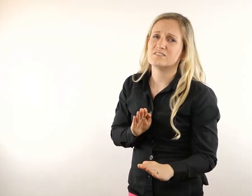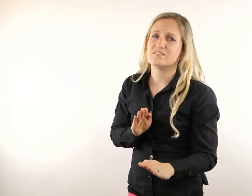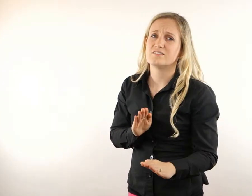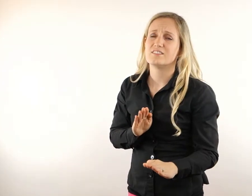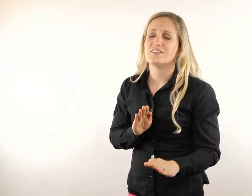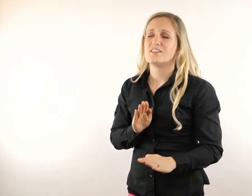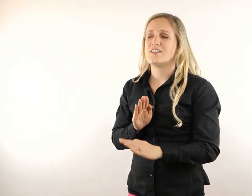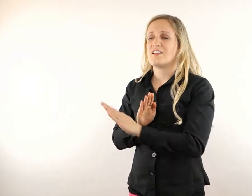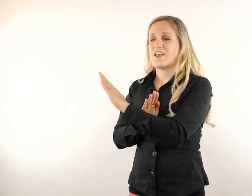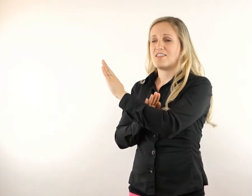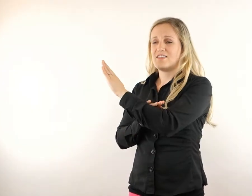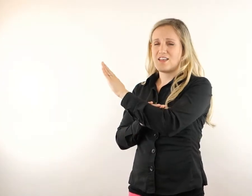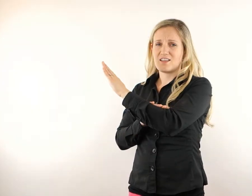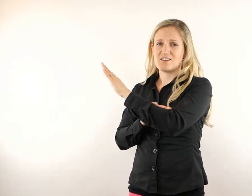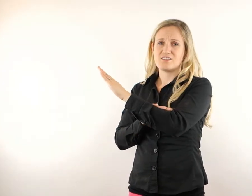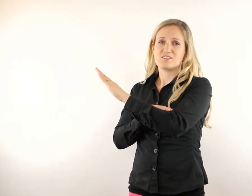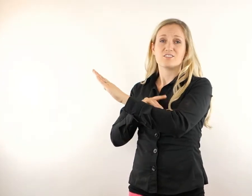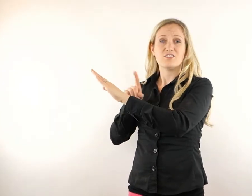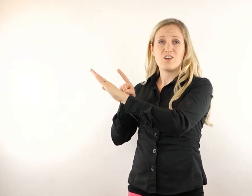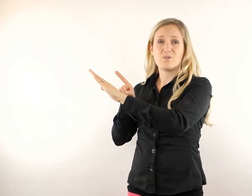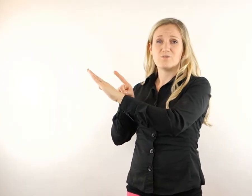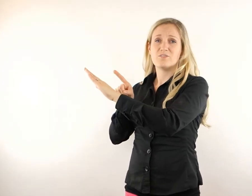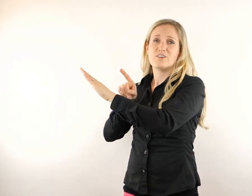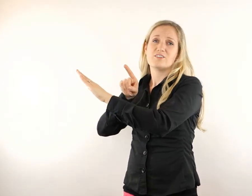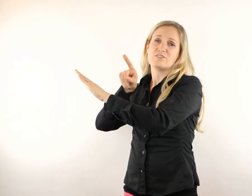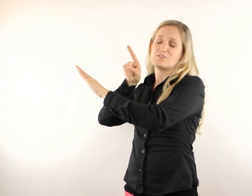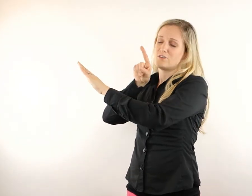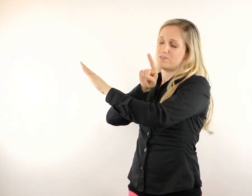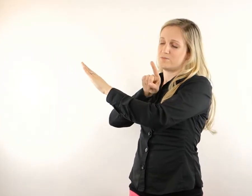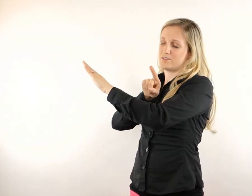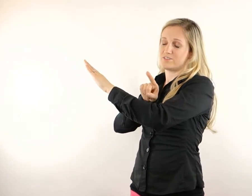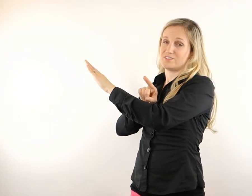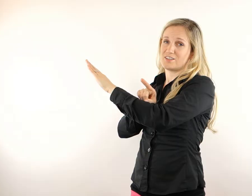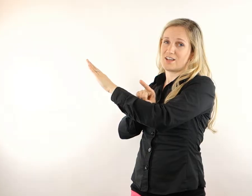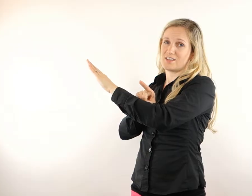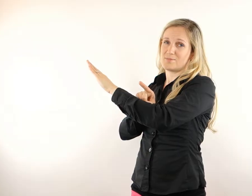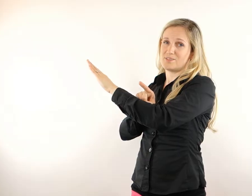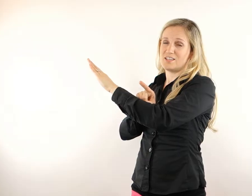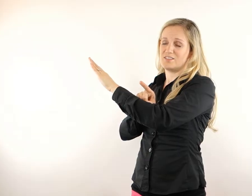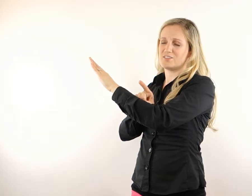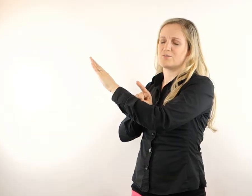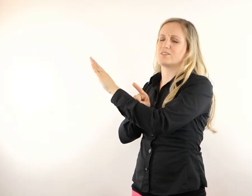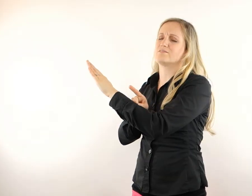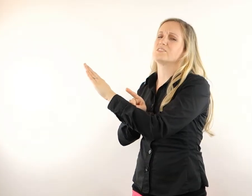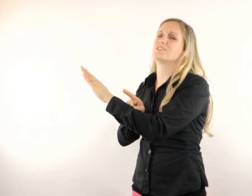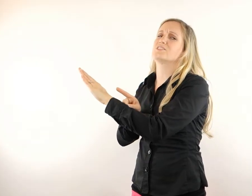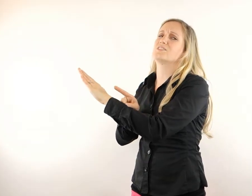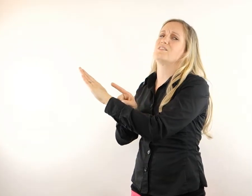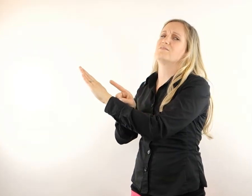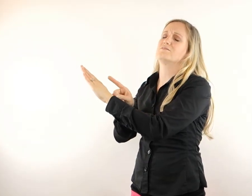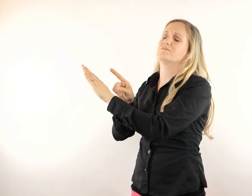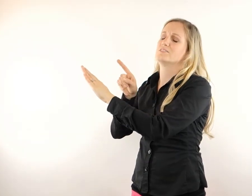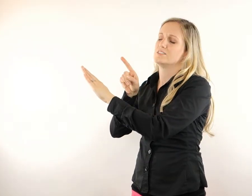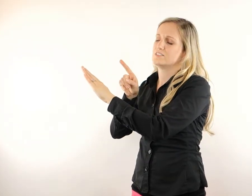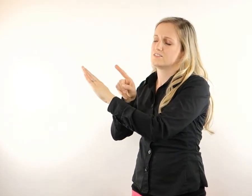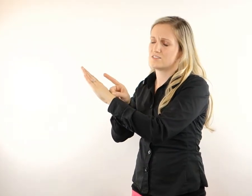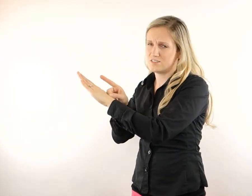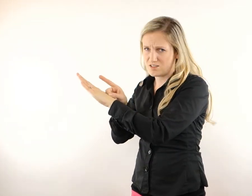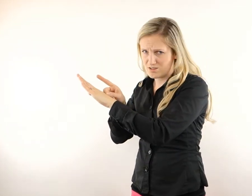and then slow, you show it with your little guy up the hill going really slow. So